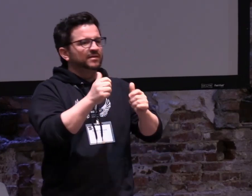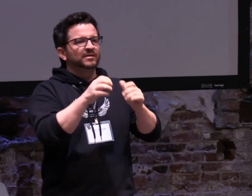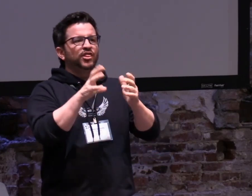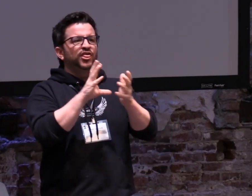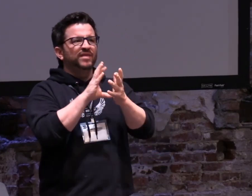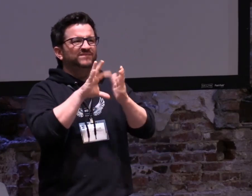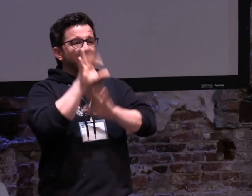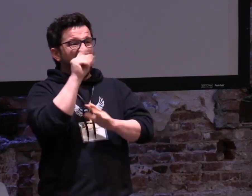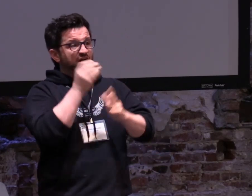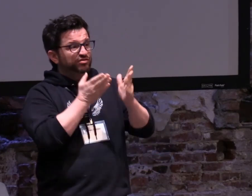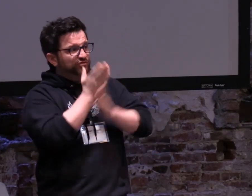speaking lecture competition